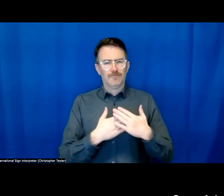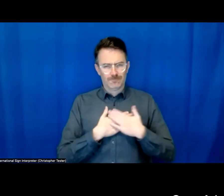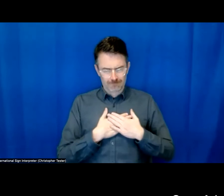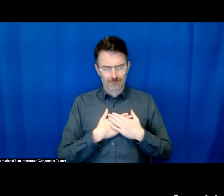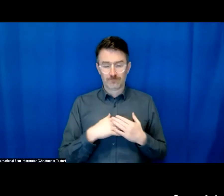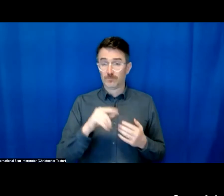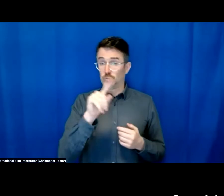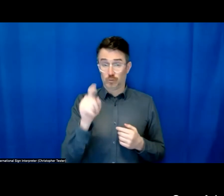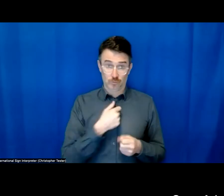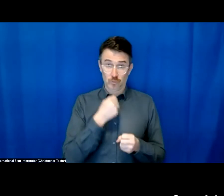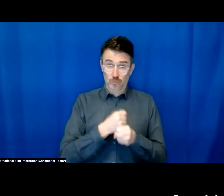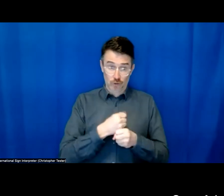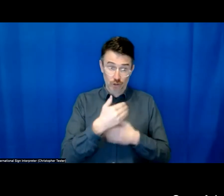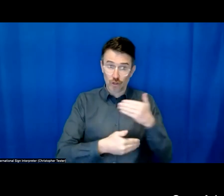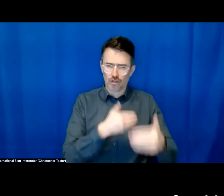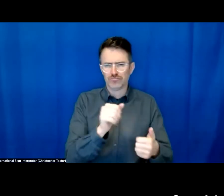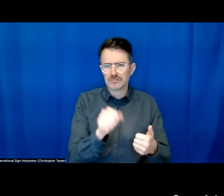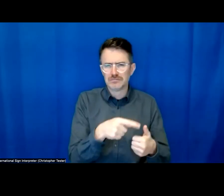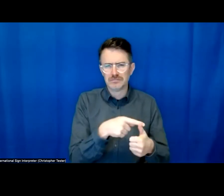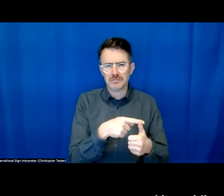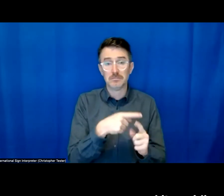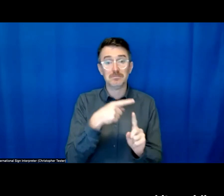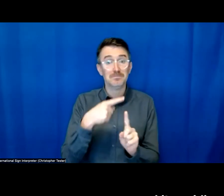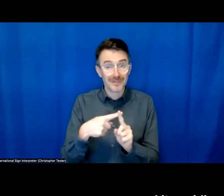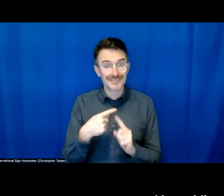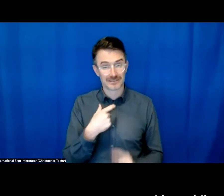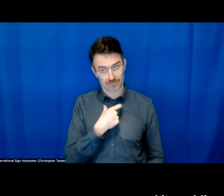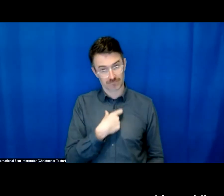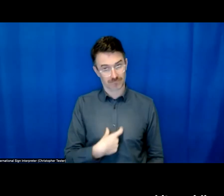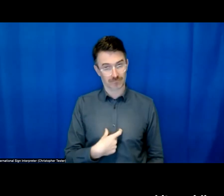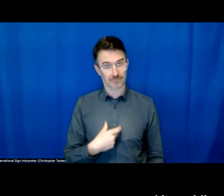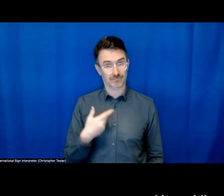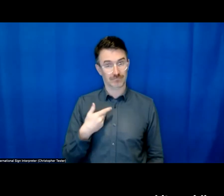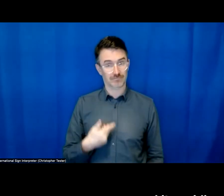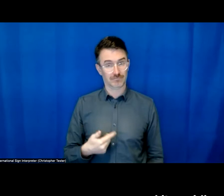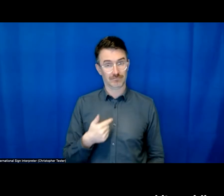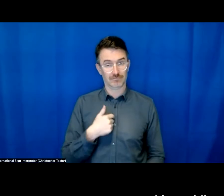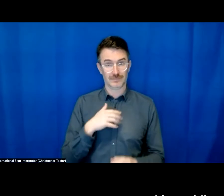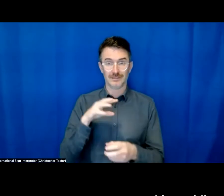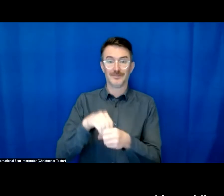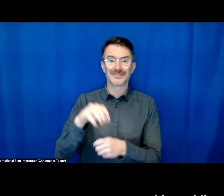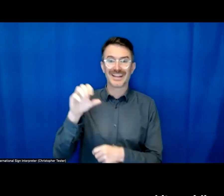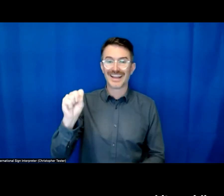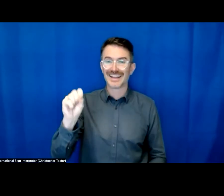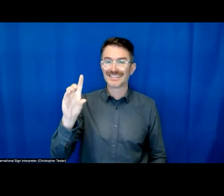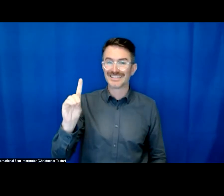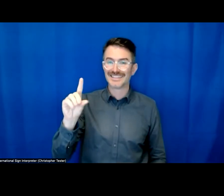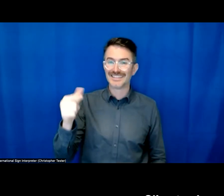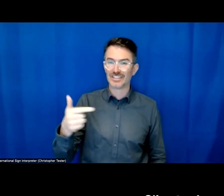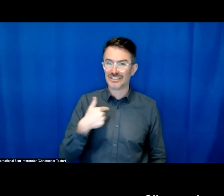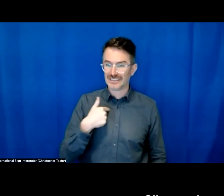negotiate Canada's commitment to the Sustainable Development Goals and its guiding principle of leaving no one